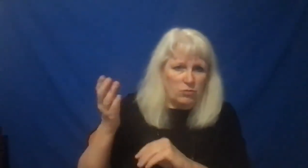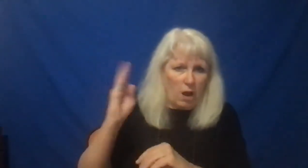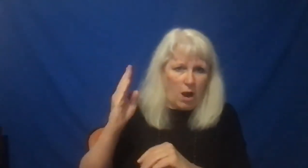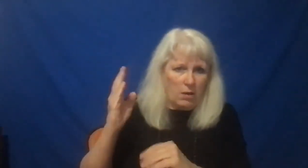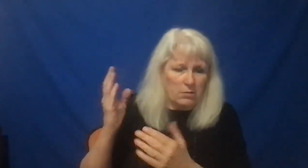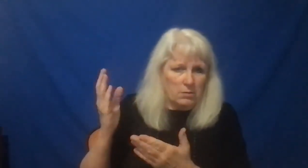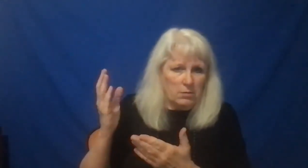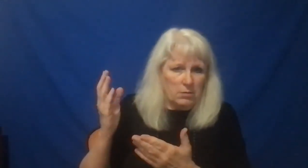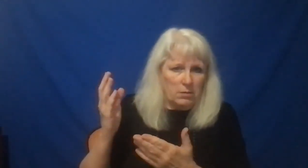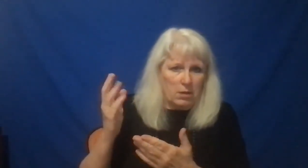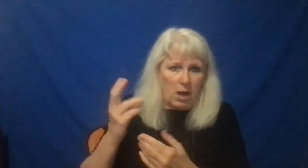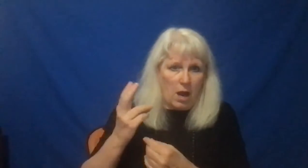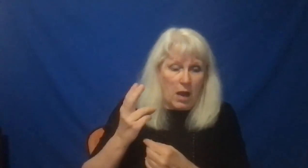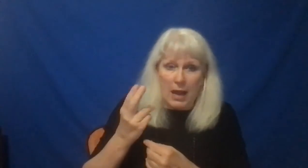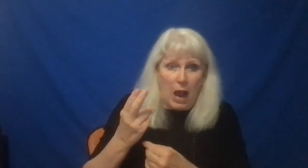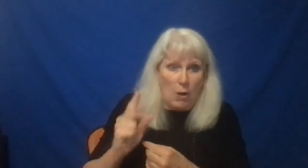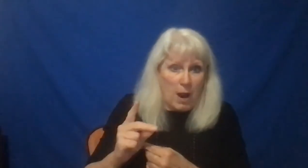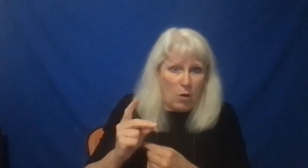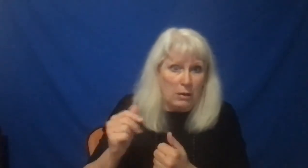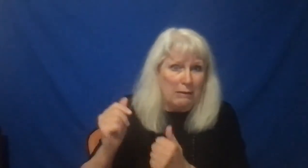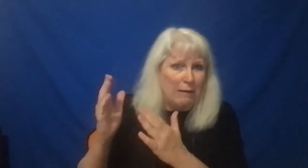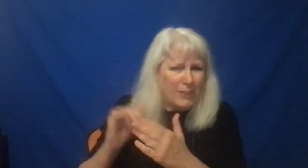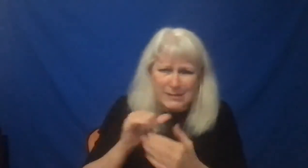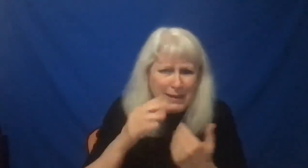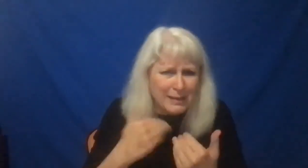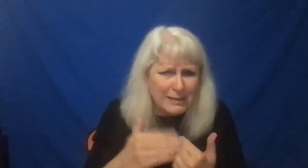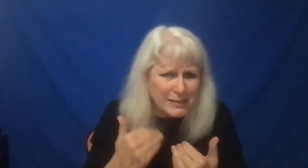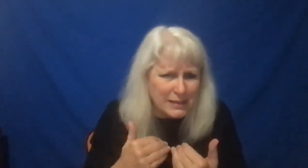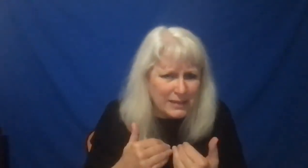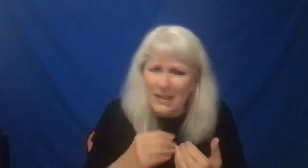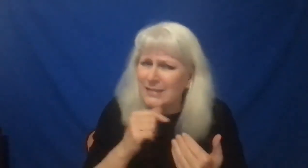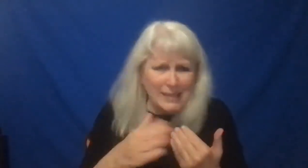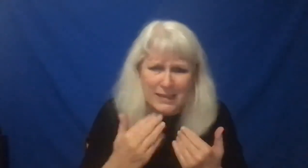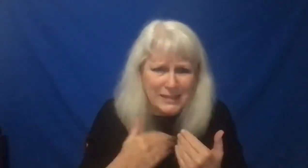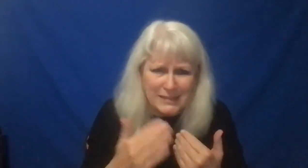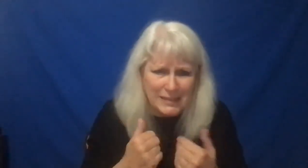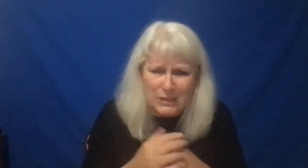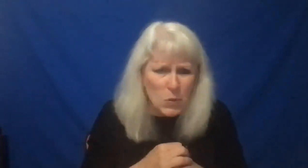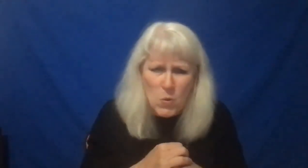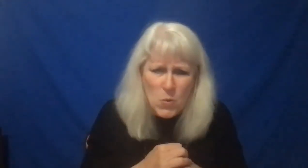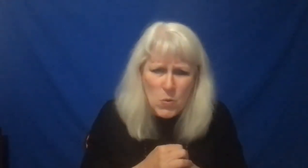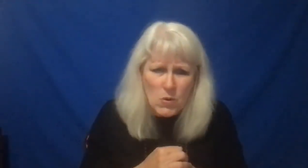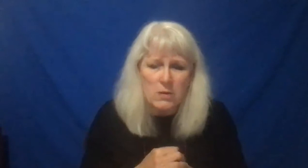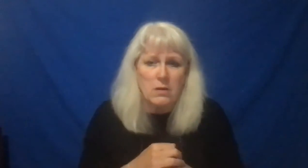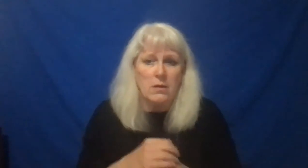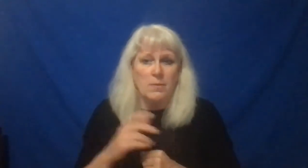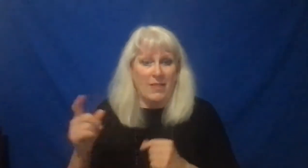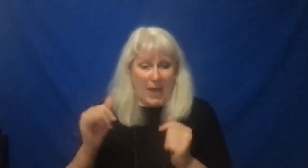their lives. It's tough. It's very tough. It's very tough. But this prayer basically